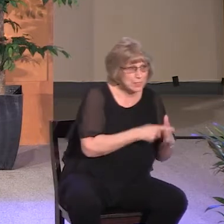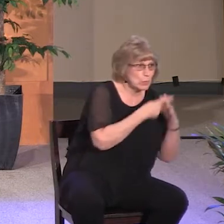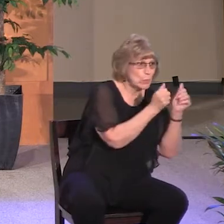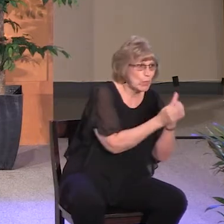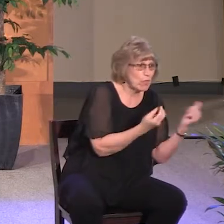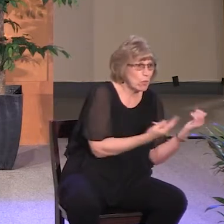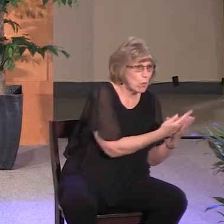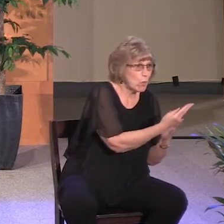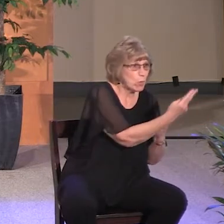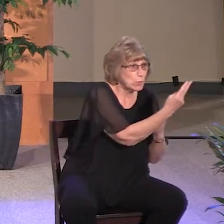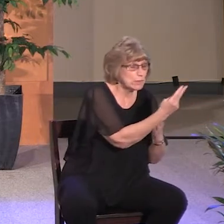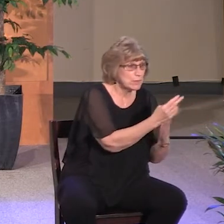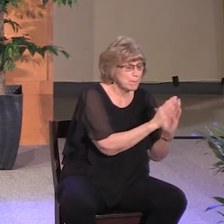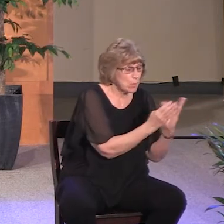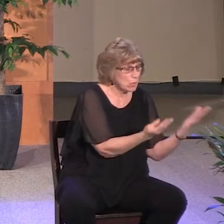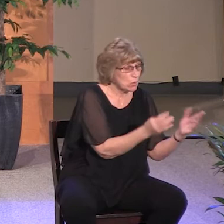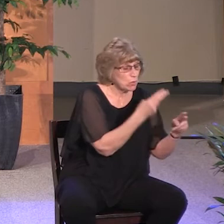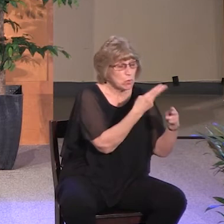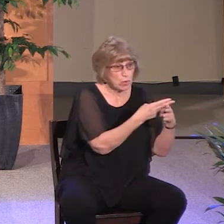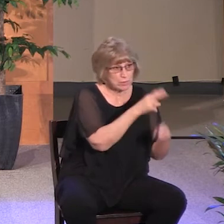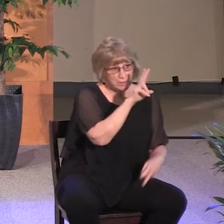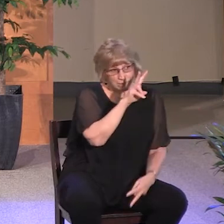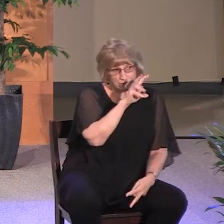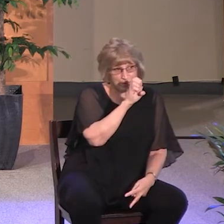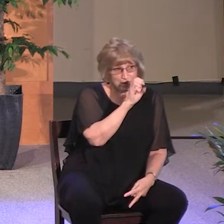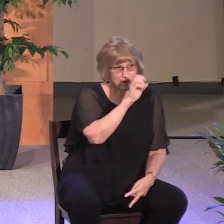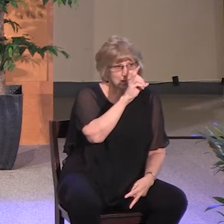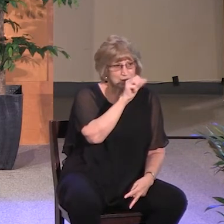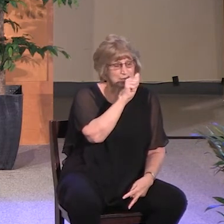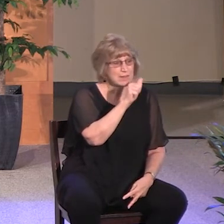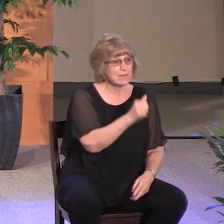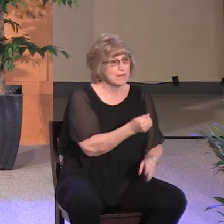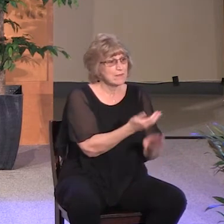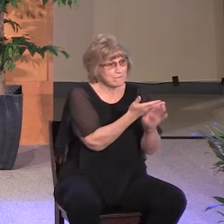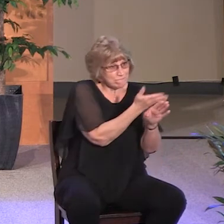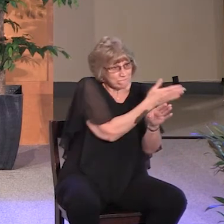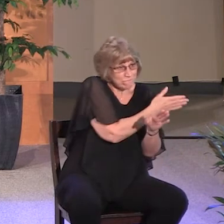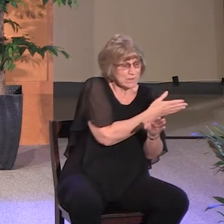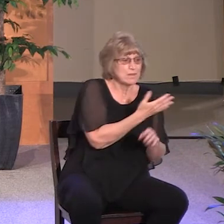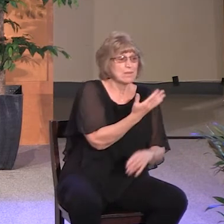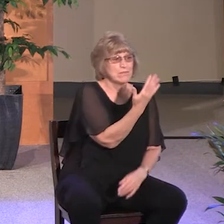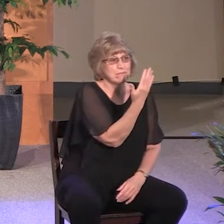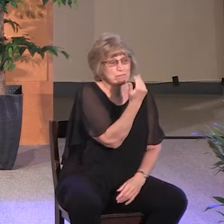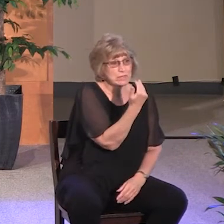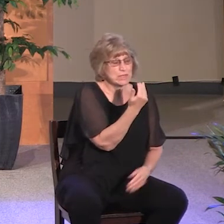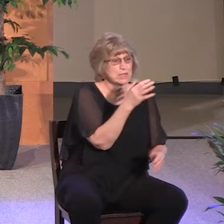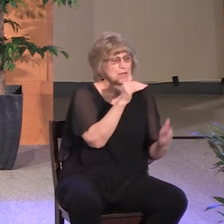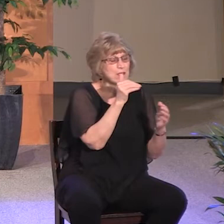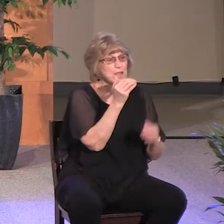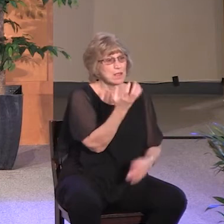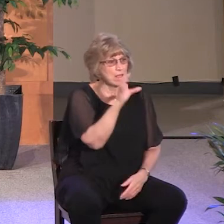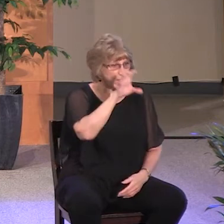sacred text called the Vedas, which came about 1500 to 1000 BCE. And in the Vedic